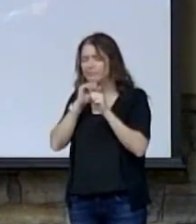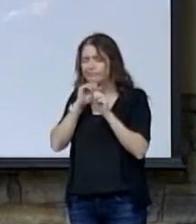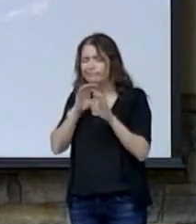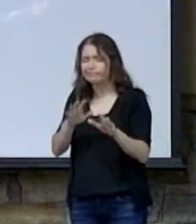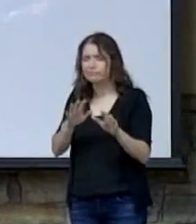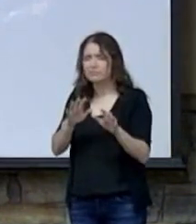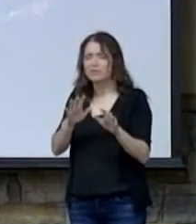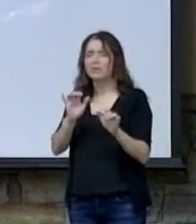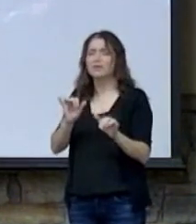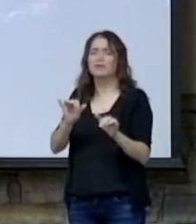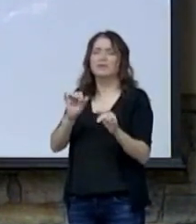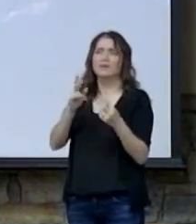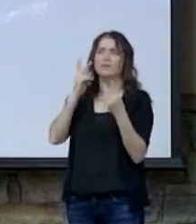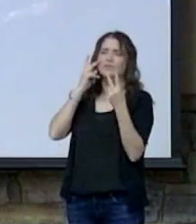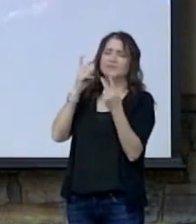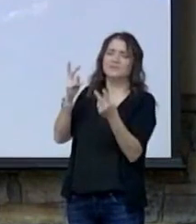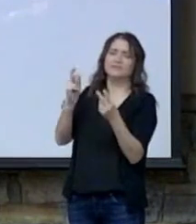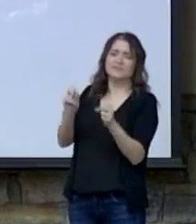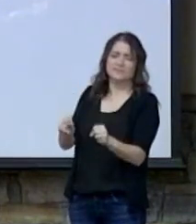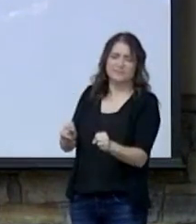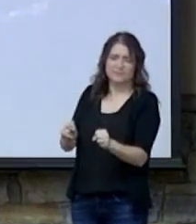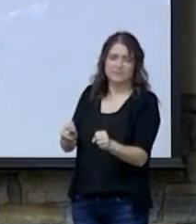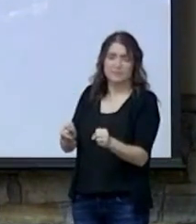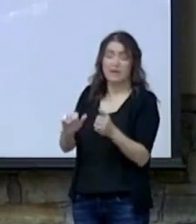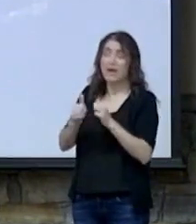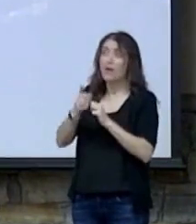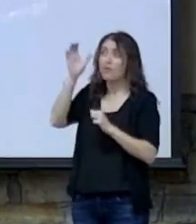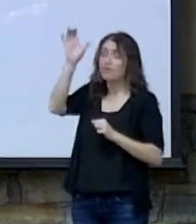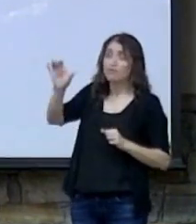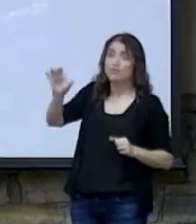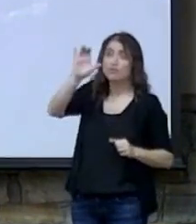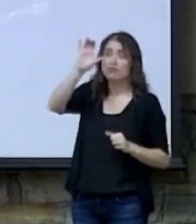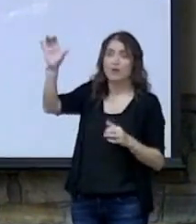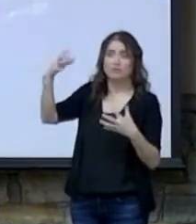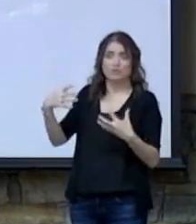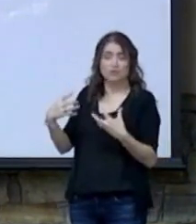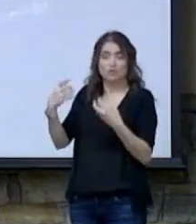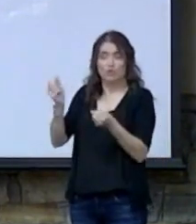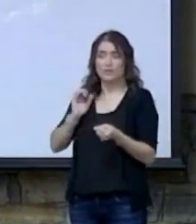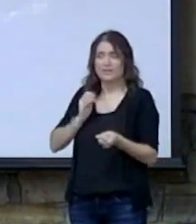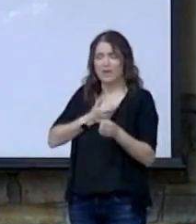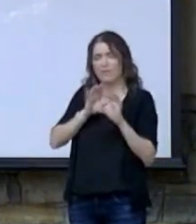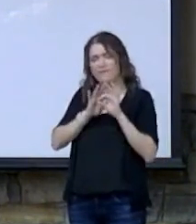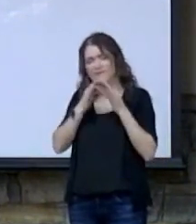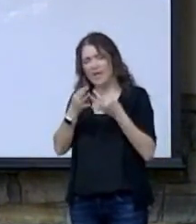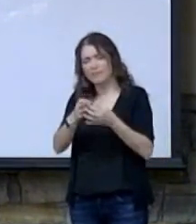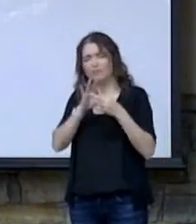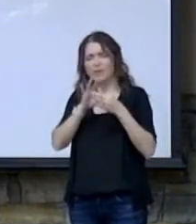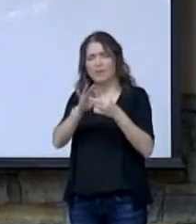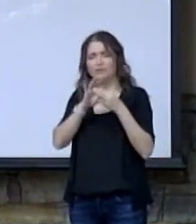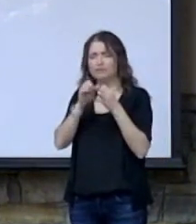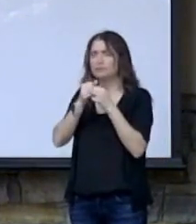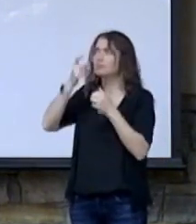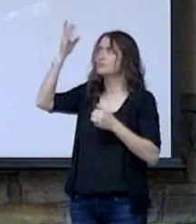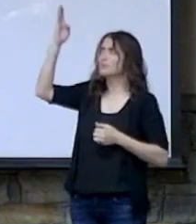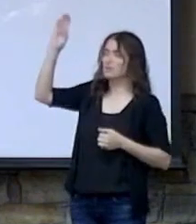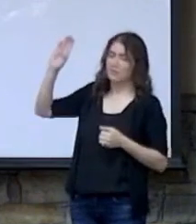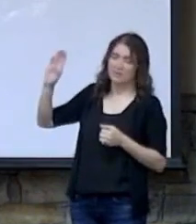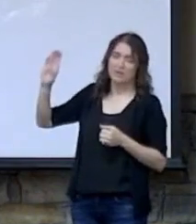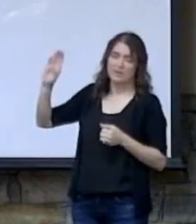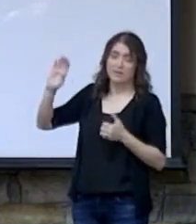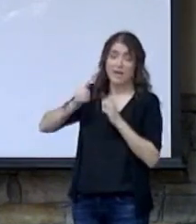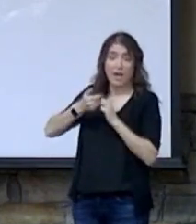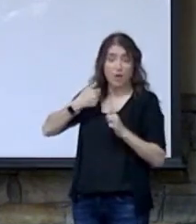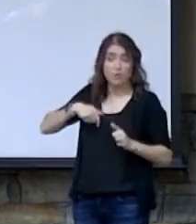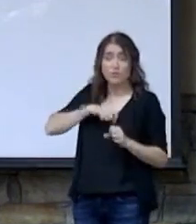We see redemption, how the cross restores our family relationship with God, how we